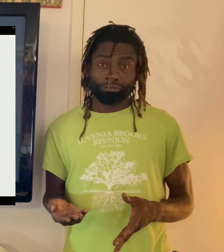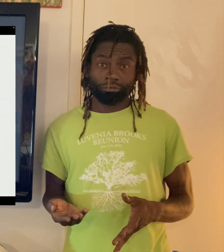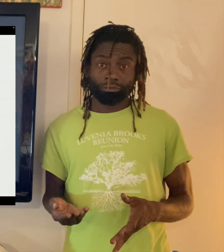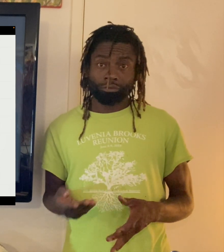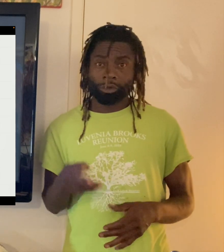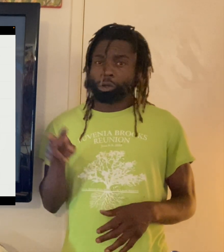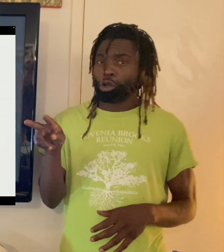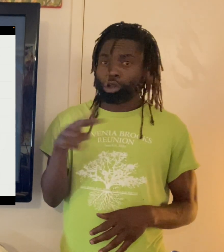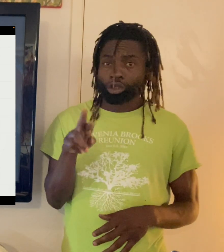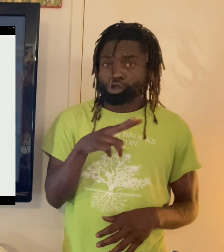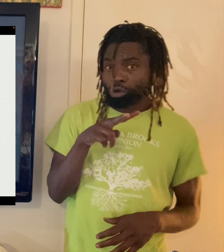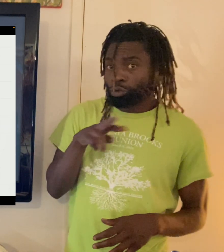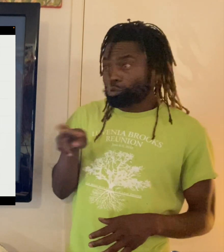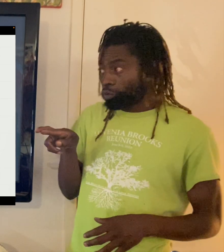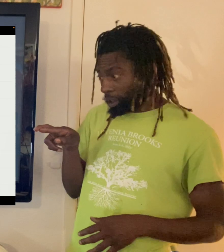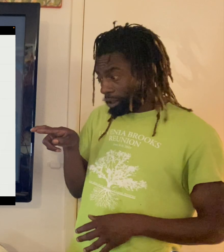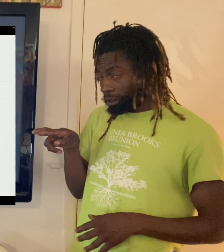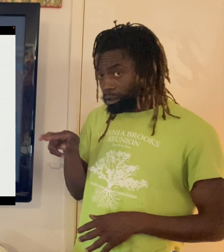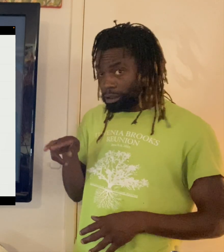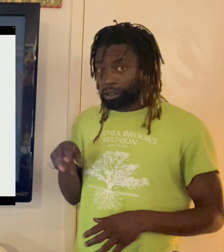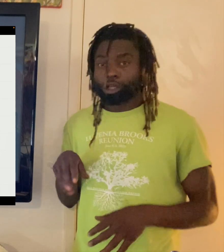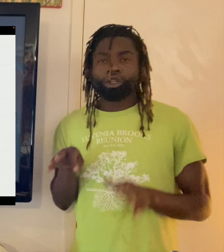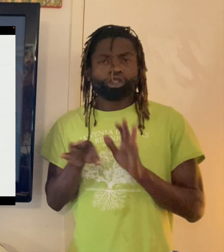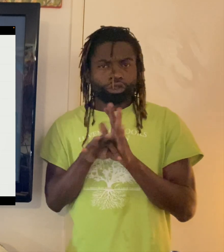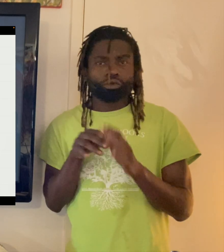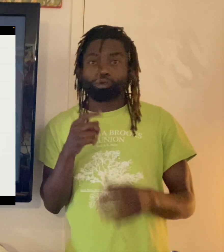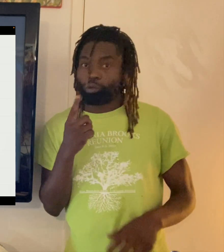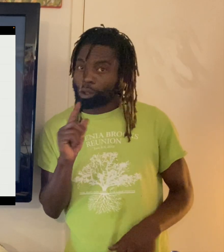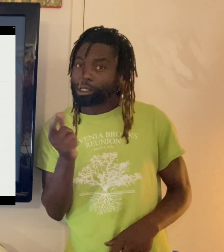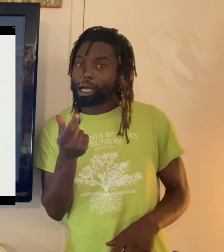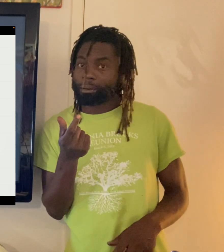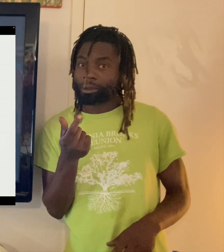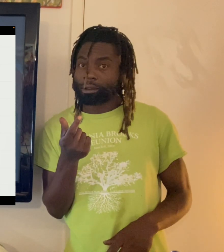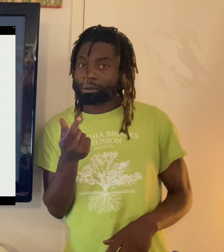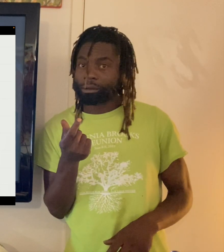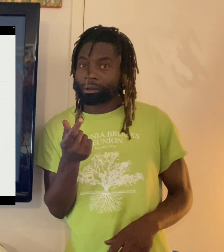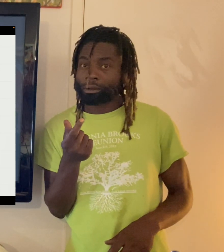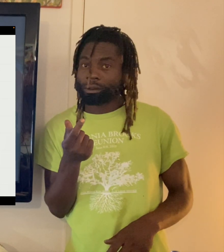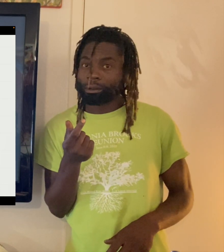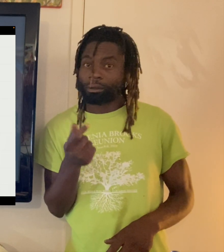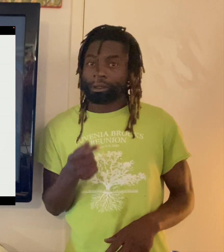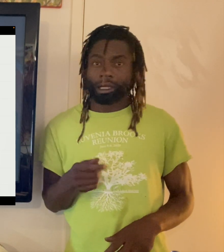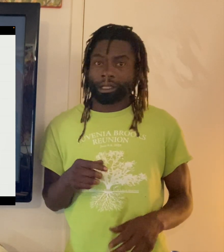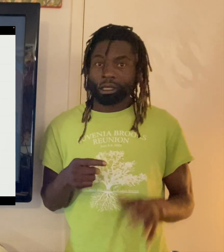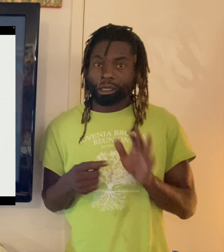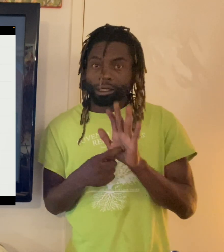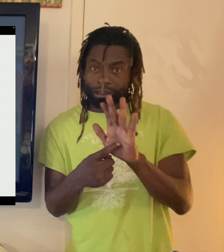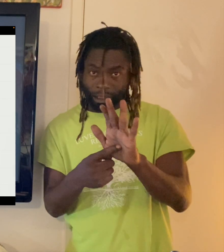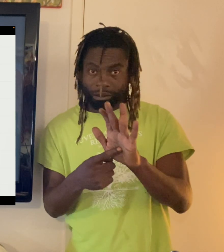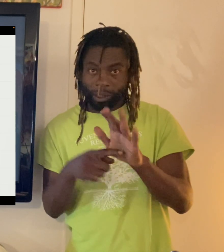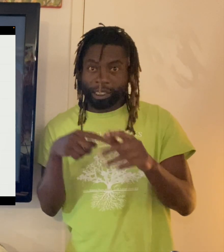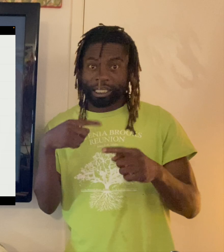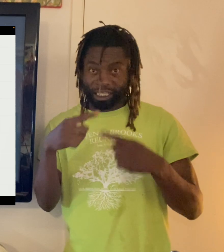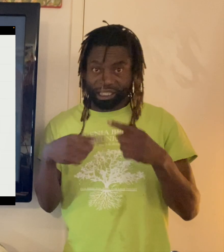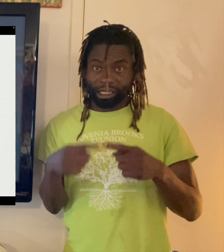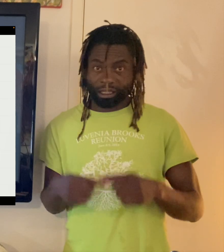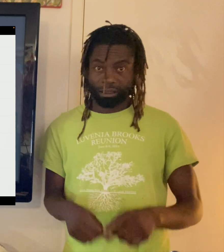side? Why don't you look to the right, pick one thing, and tell me what it is?